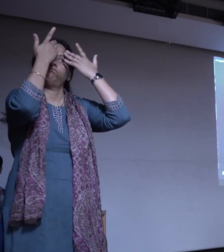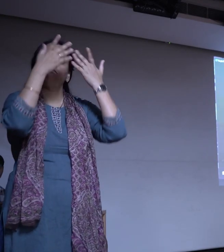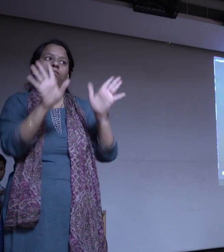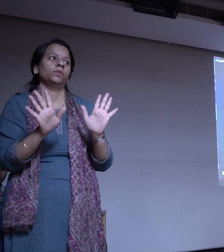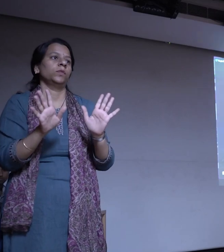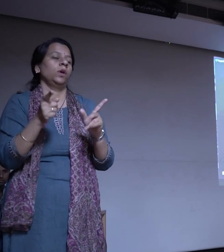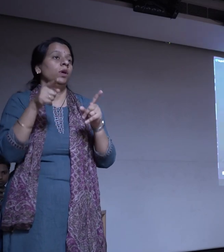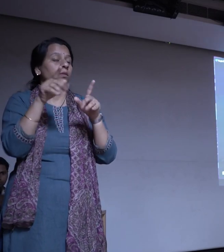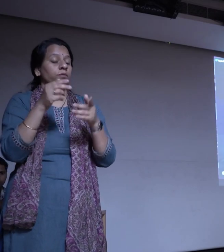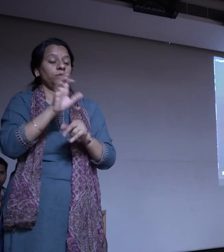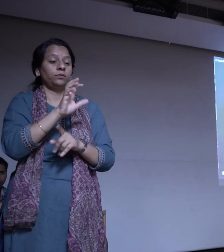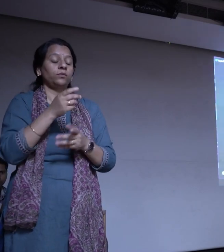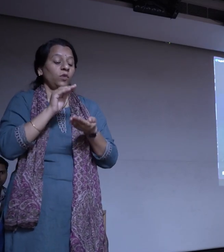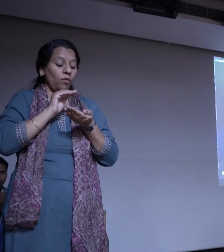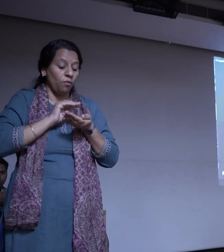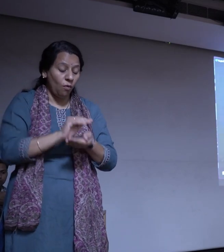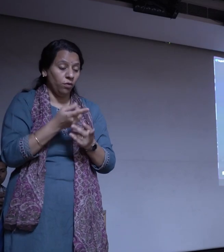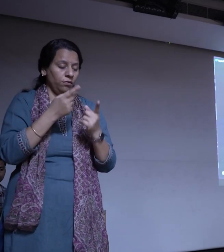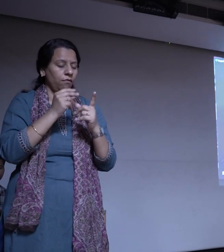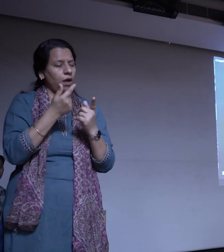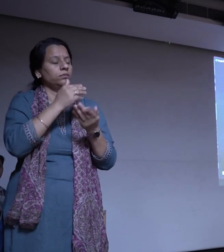are early intervention